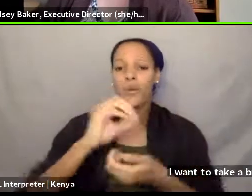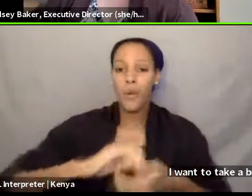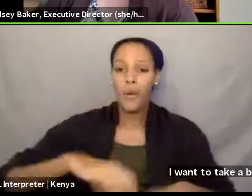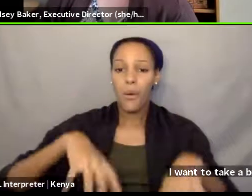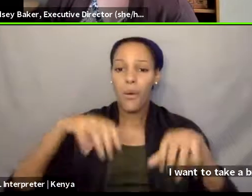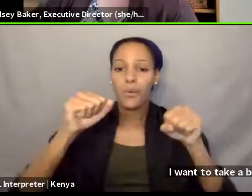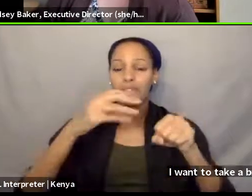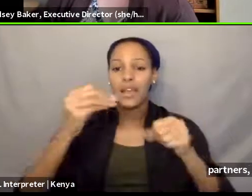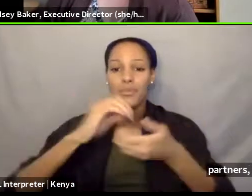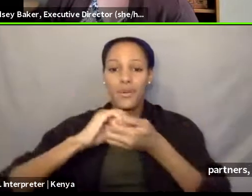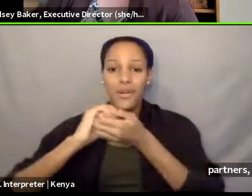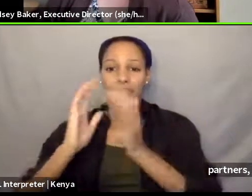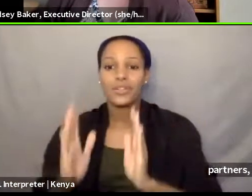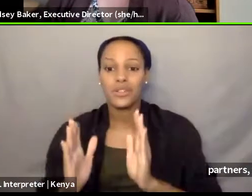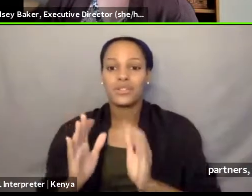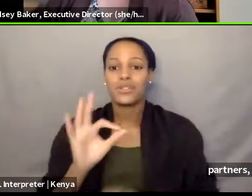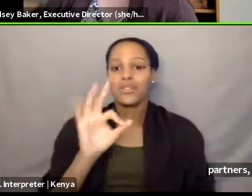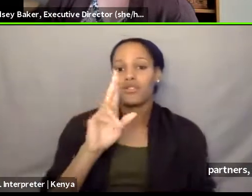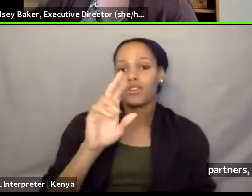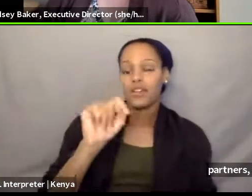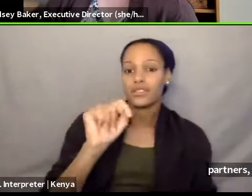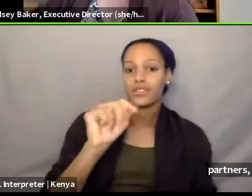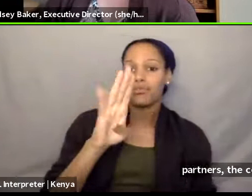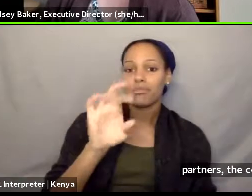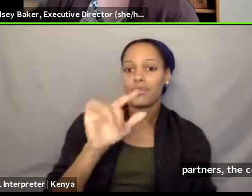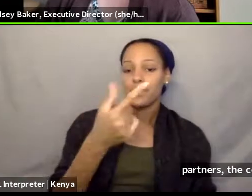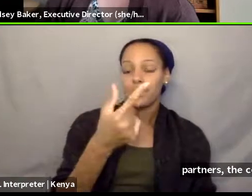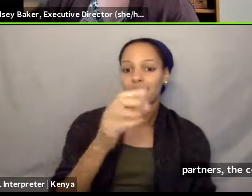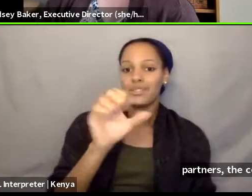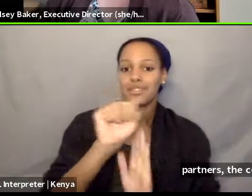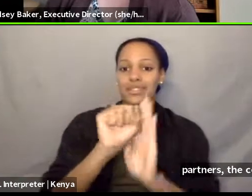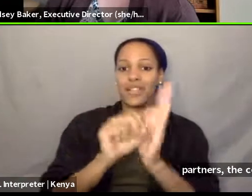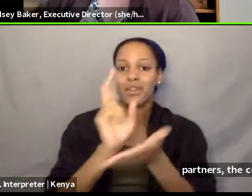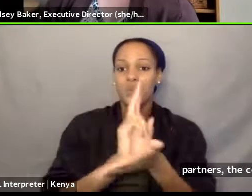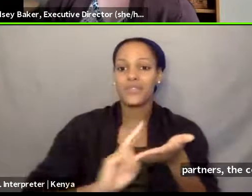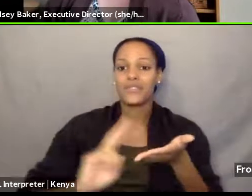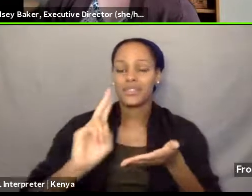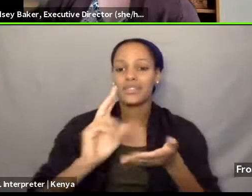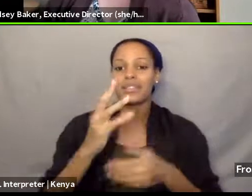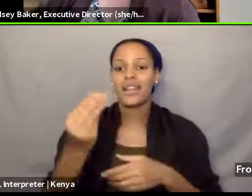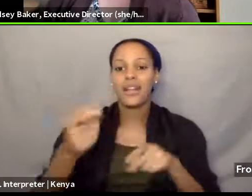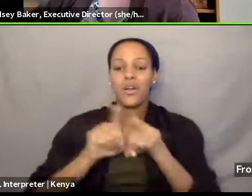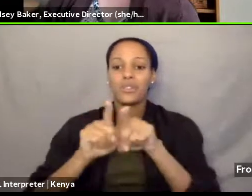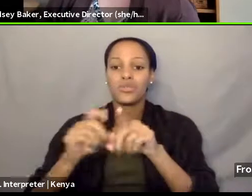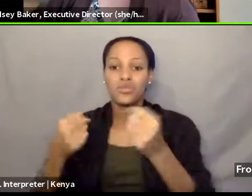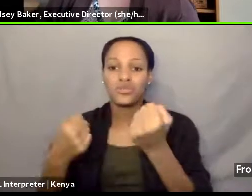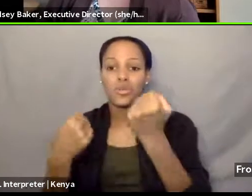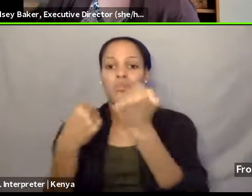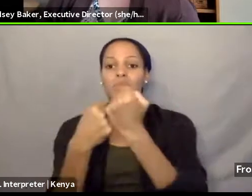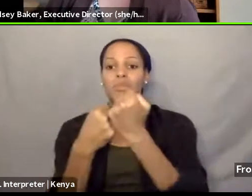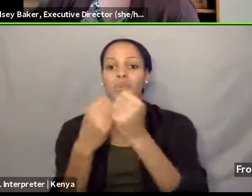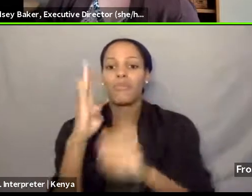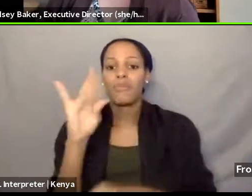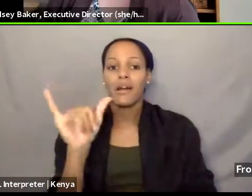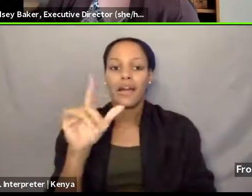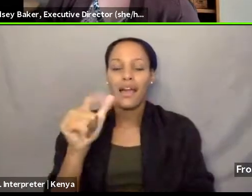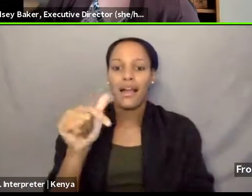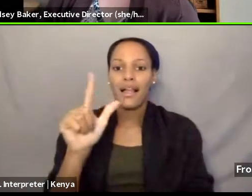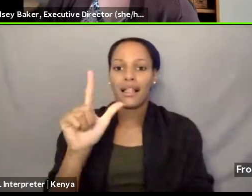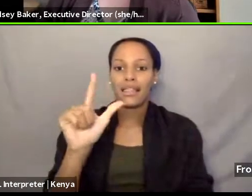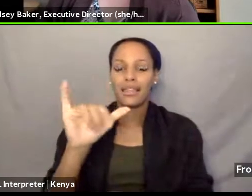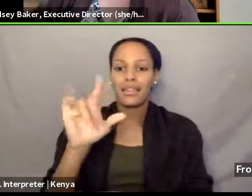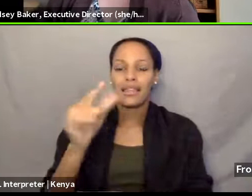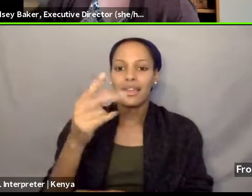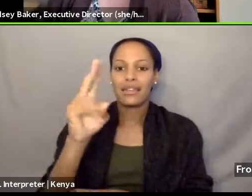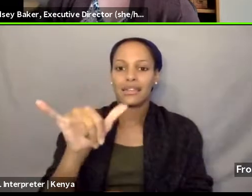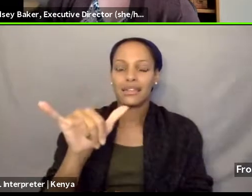Literary Arts at Frostburg State University. Additional support was provided by Allegheny Arts Council, Allegheny County